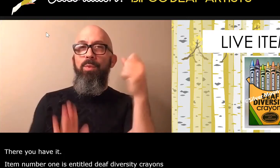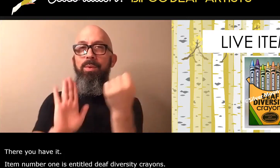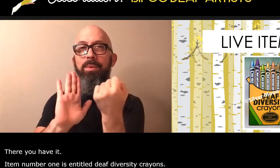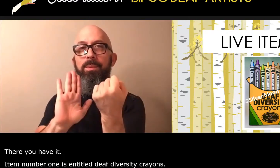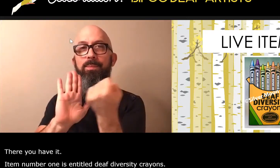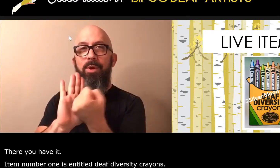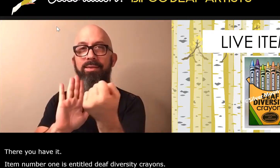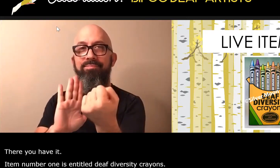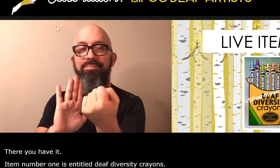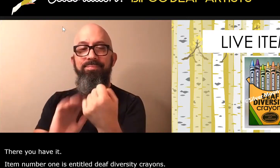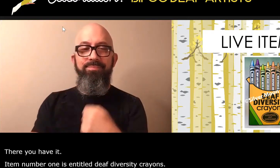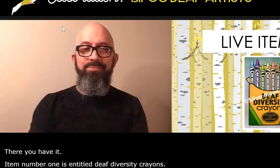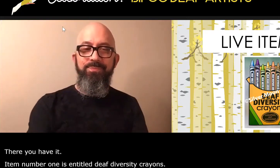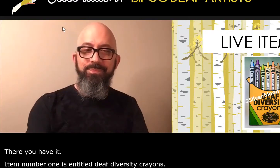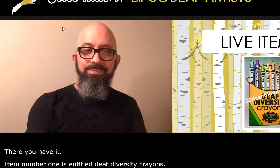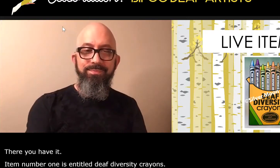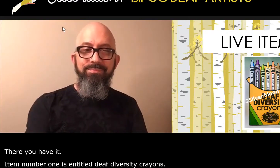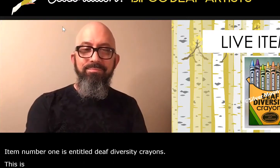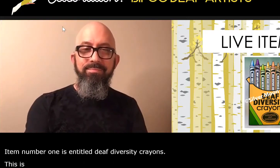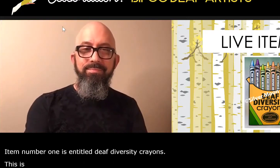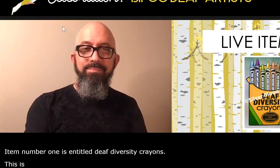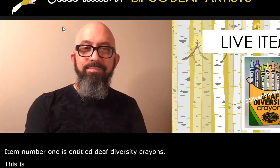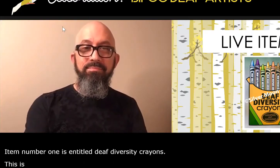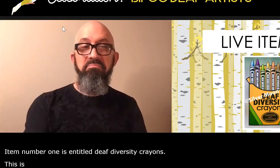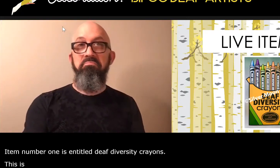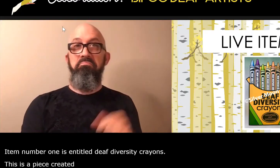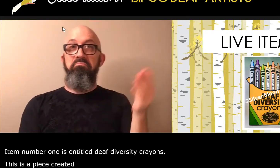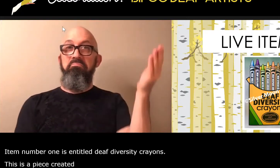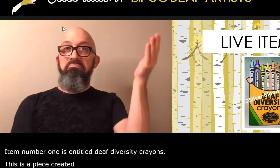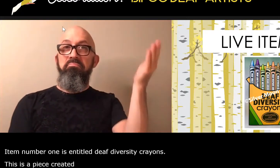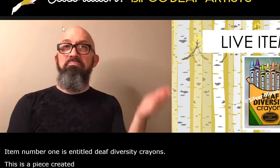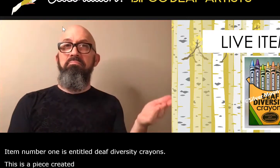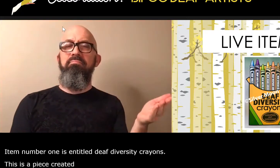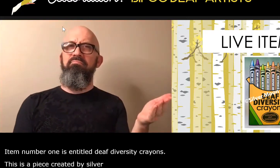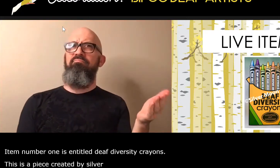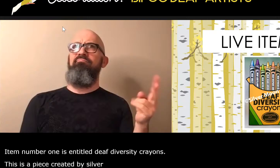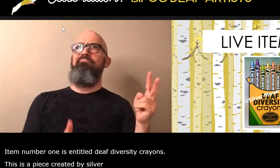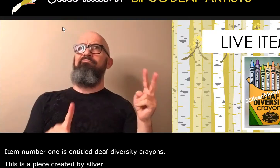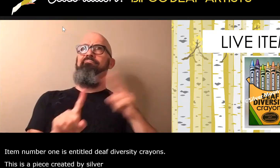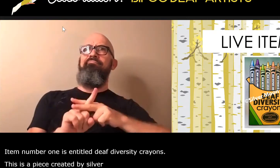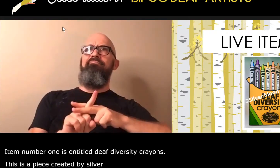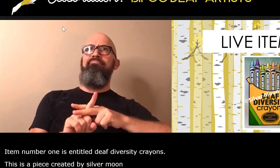This is a piece created by Silver Moon brand.